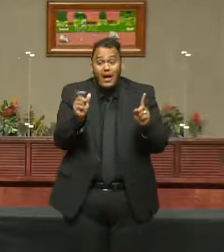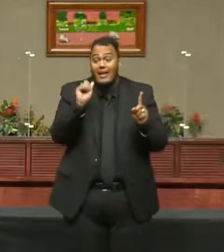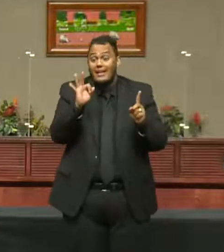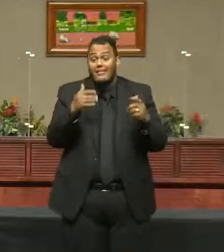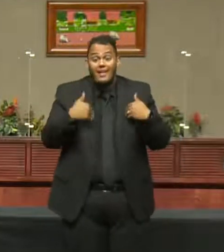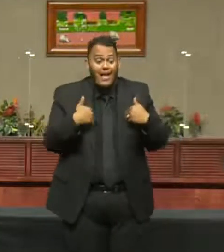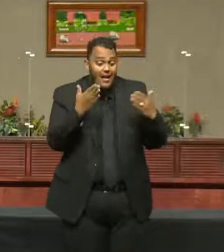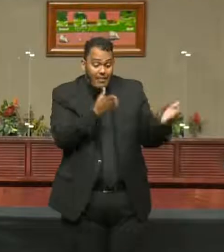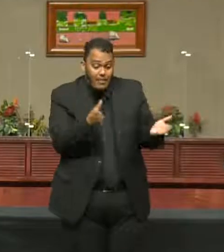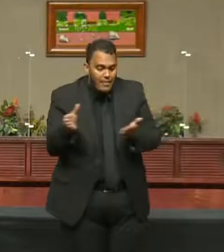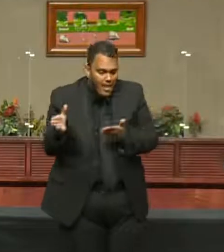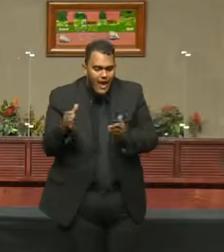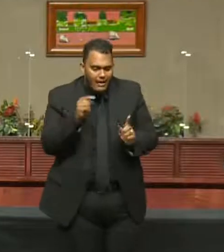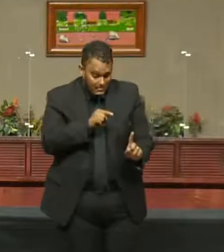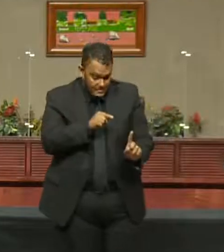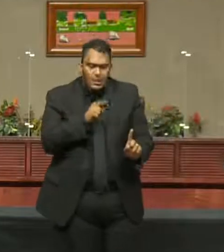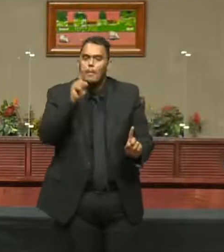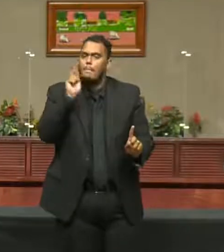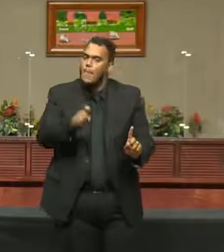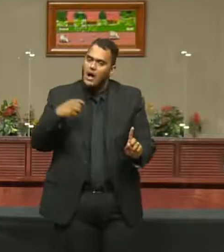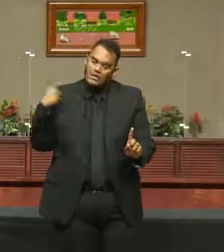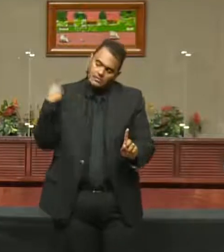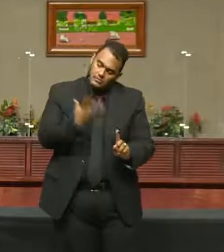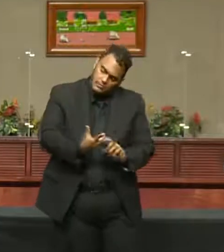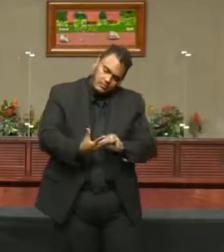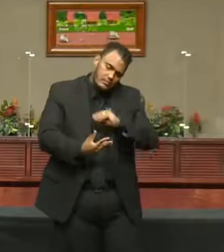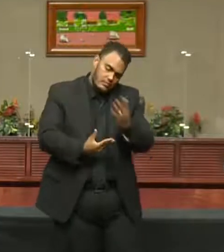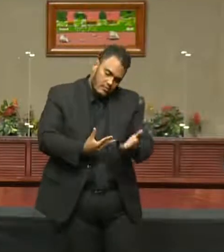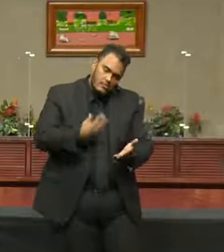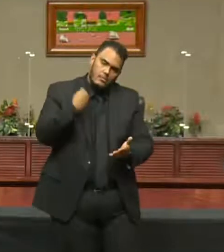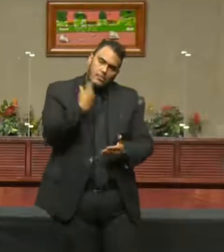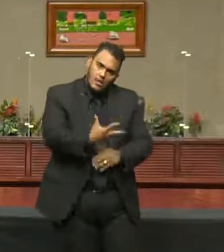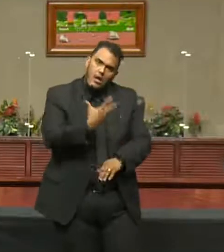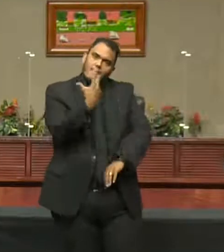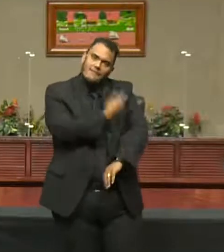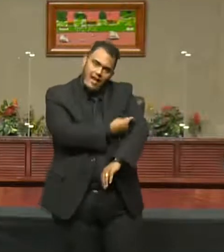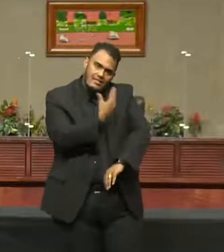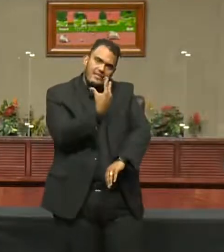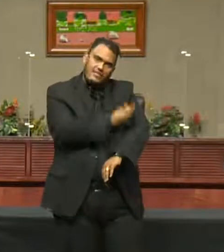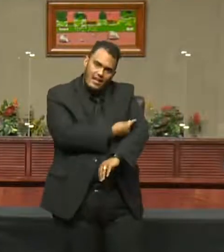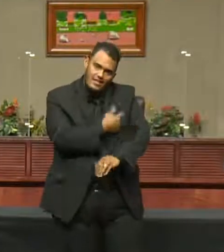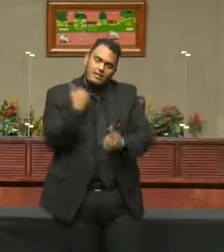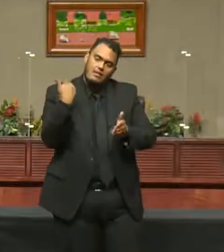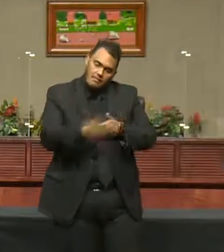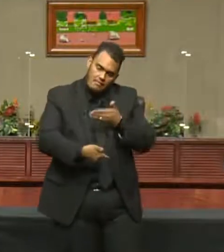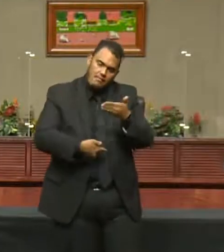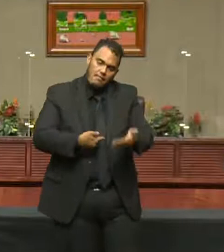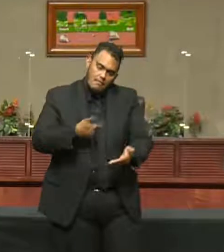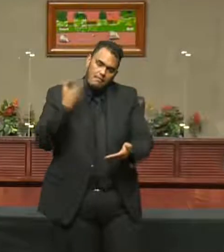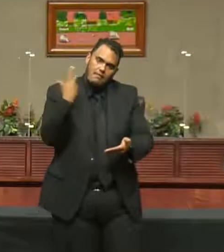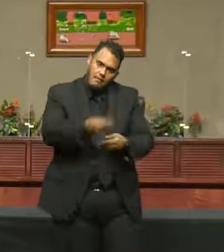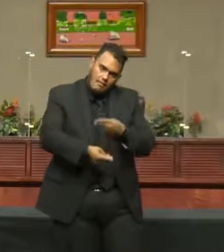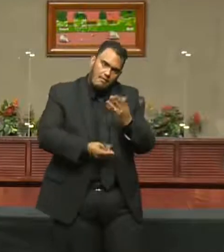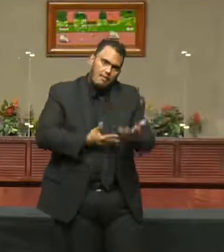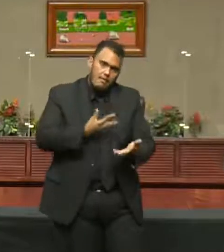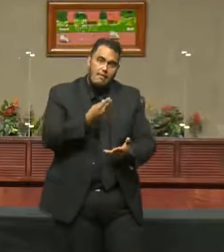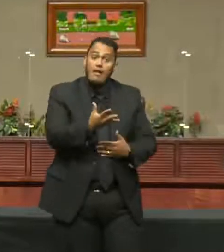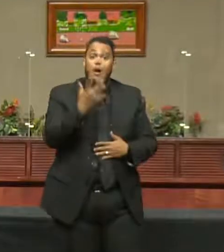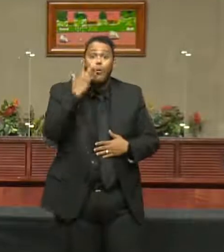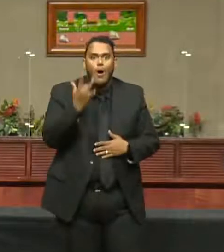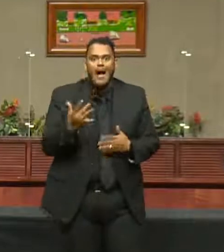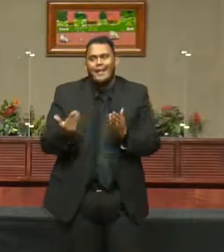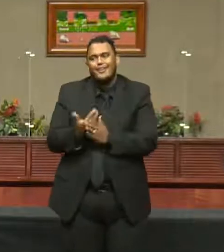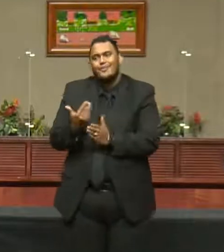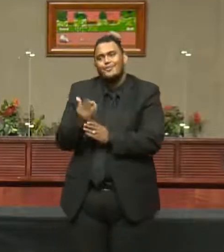have a constant supply to vaccinate everyone who is coming new into the prison that has not been vaccinated